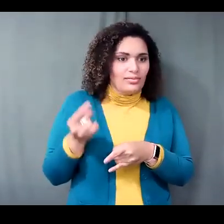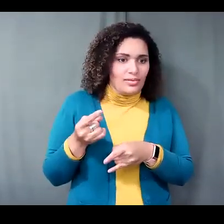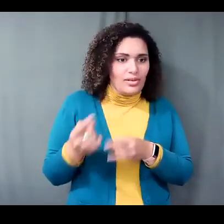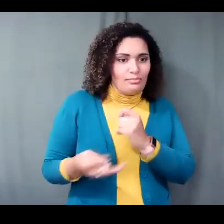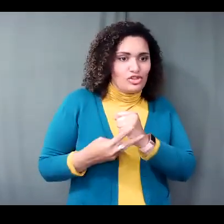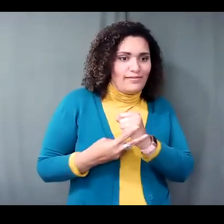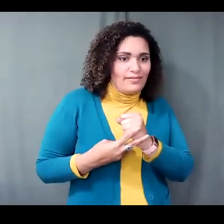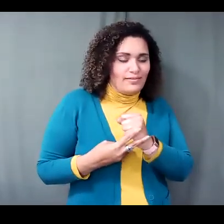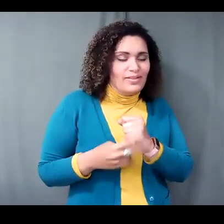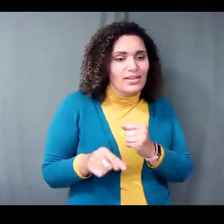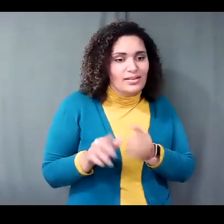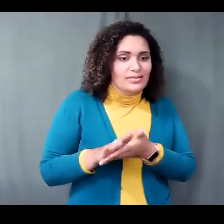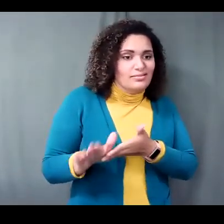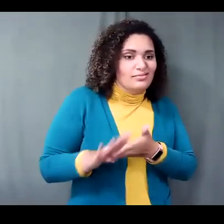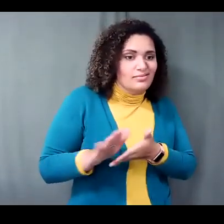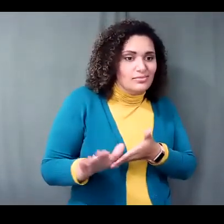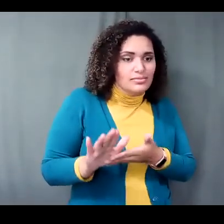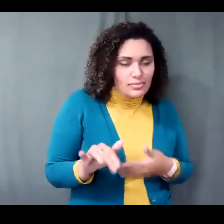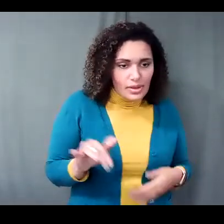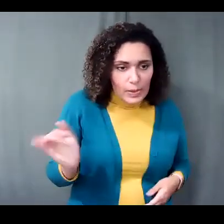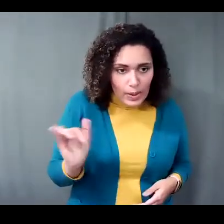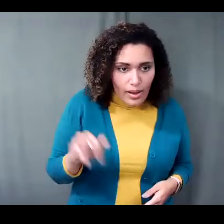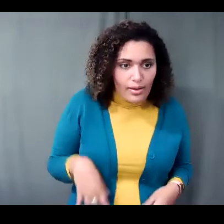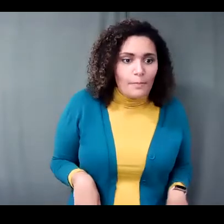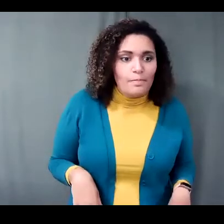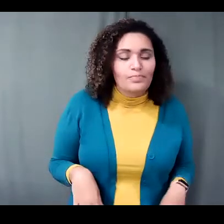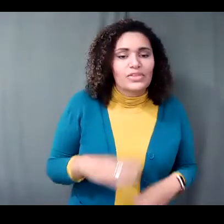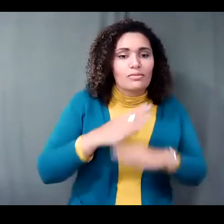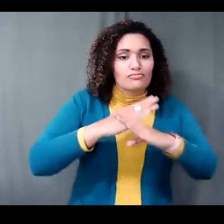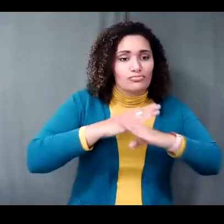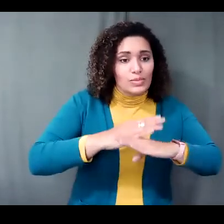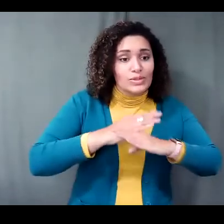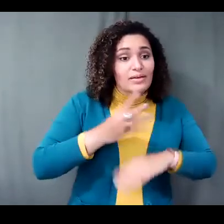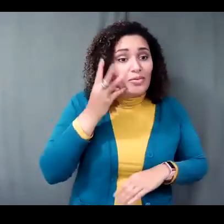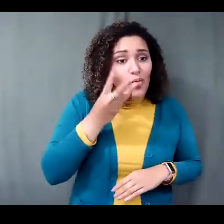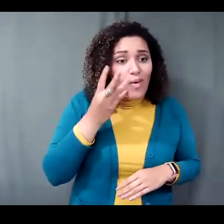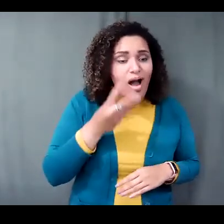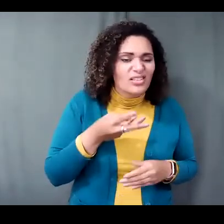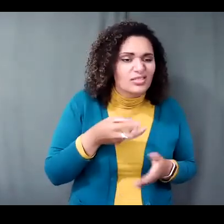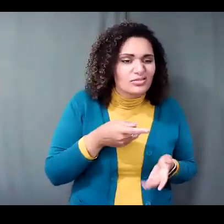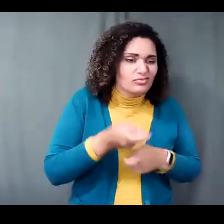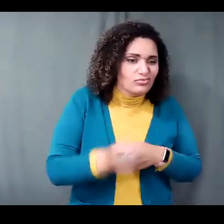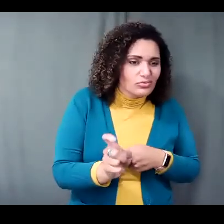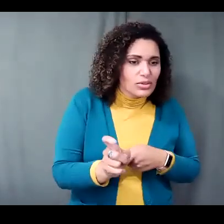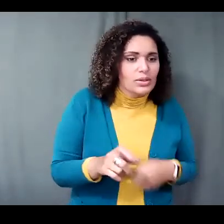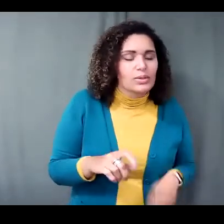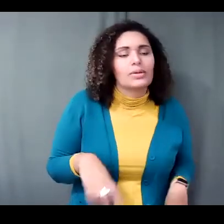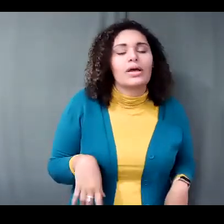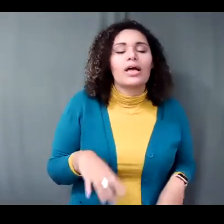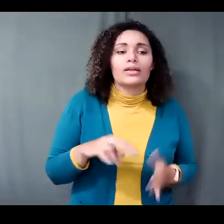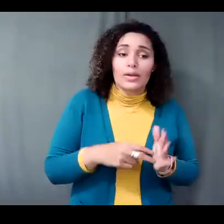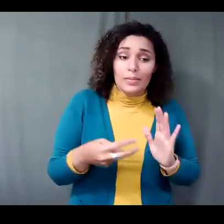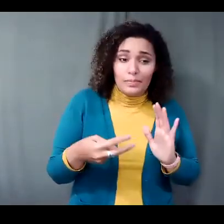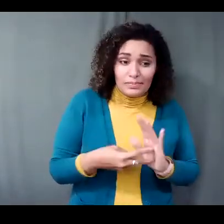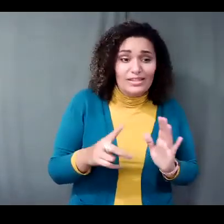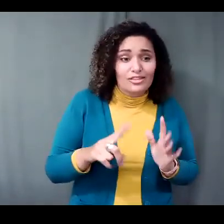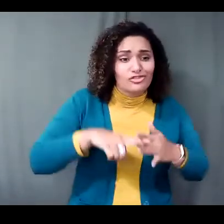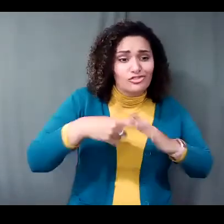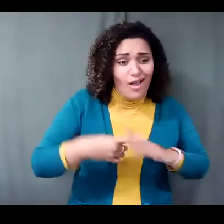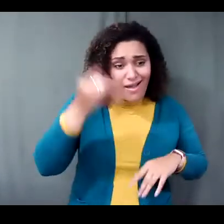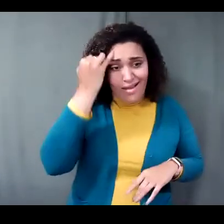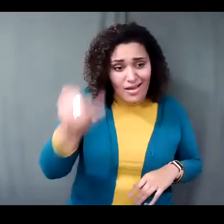of a disinfectant. So it would protect the wines from spoiling. So that created this idea of these kind of fortified wines. And then the